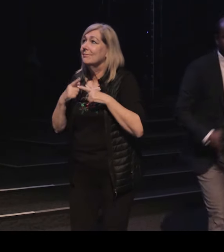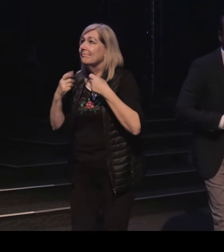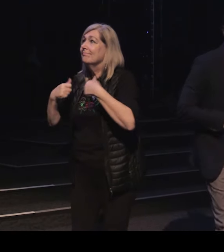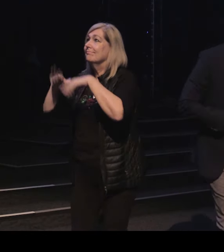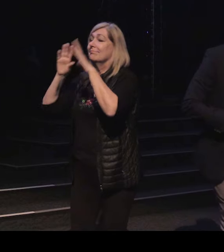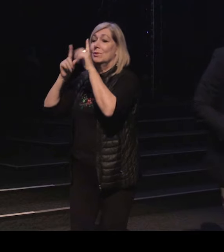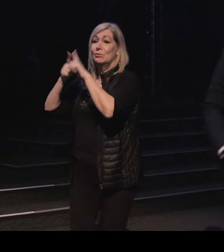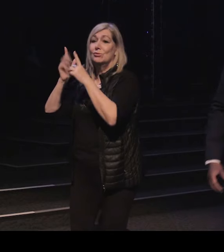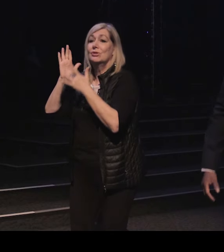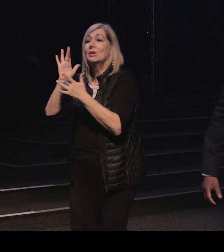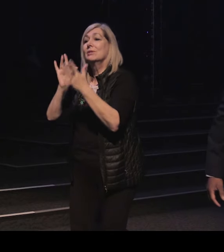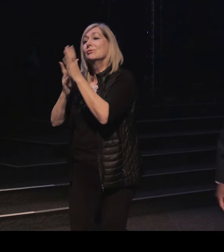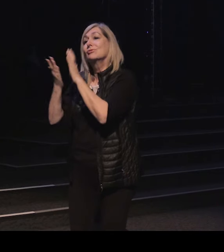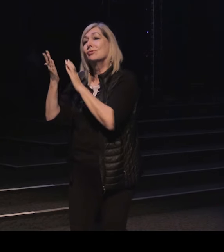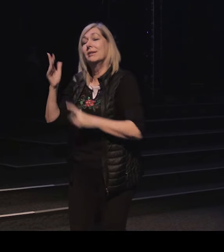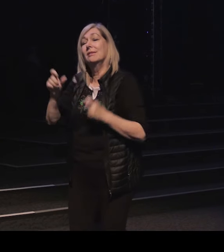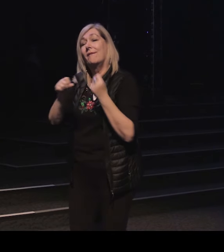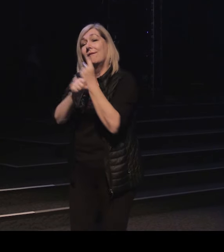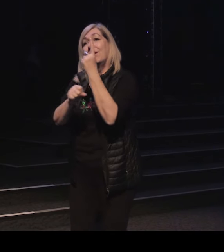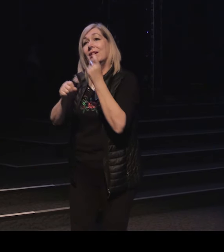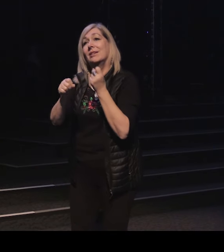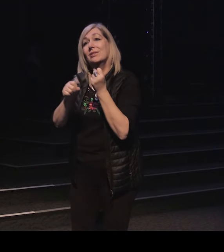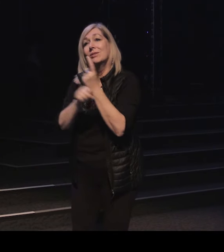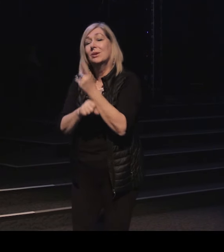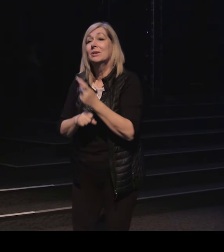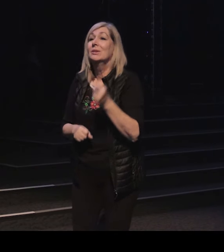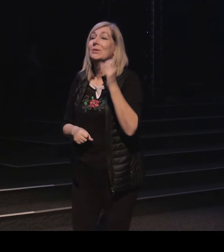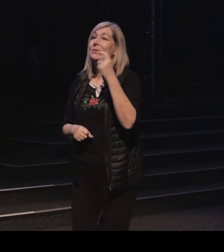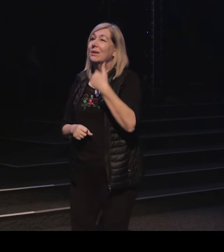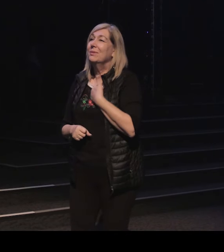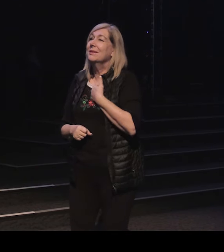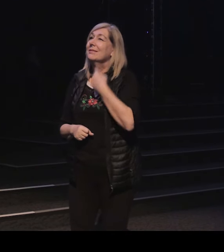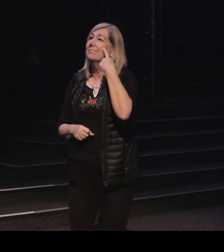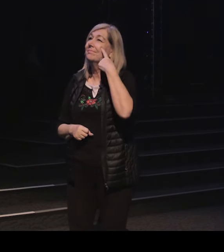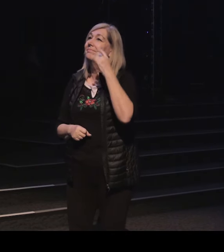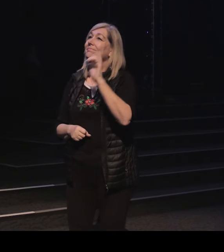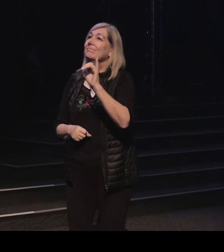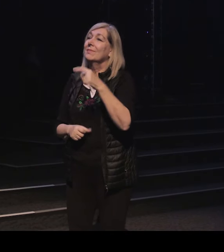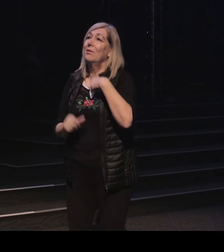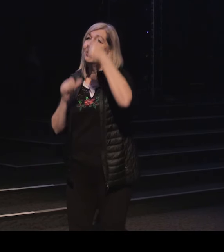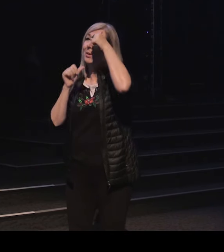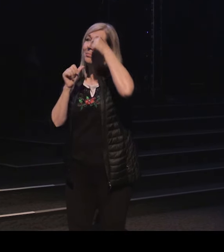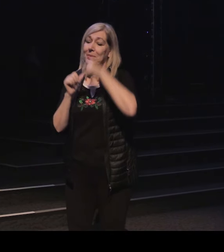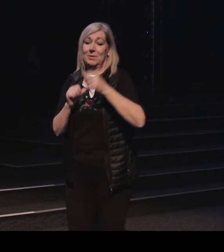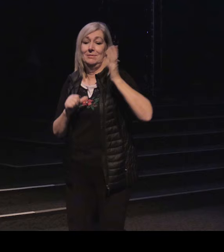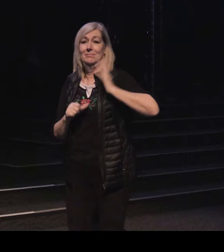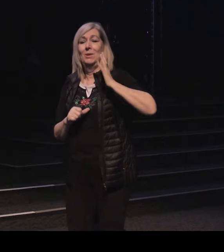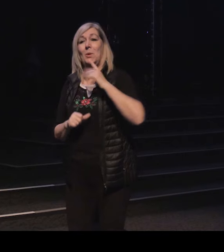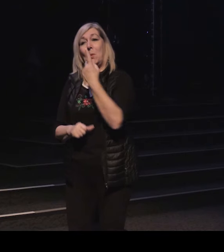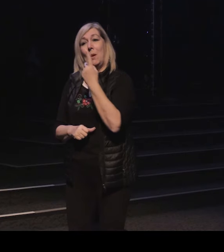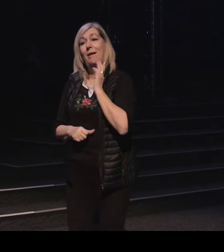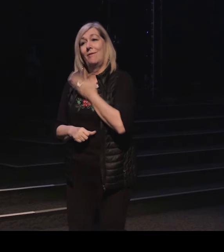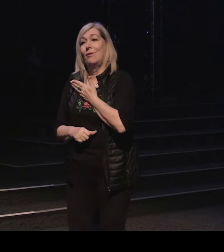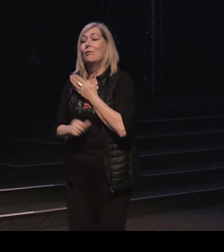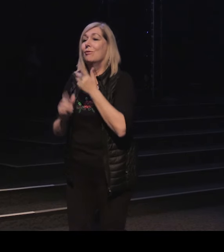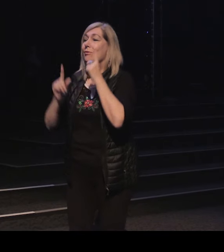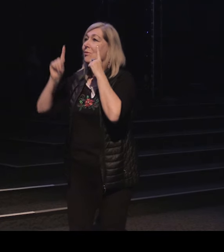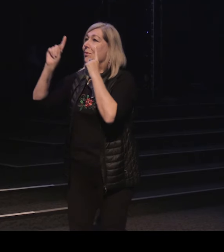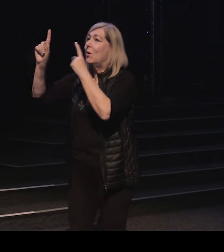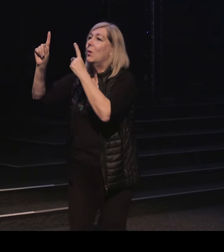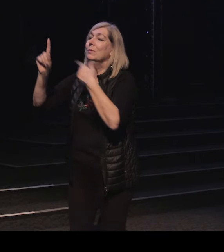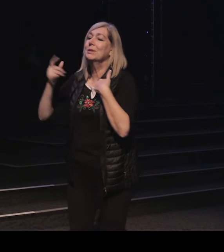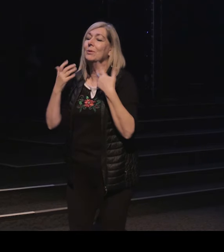every year like this. And so I was reminded of an article that I found years ago. So I actually want to read